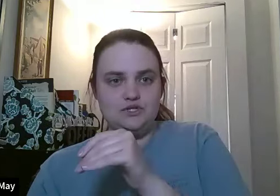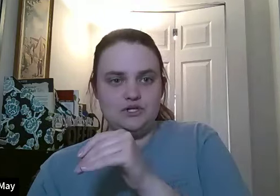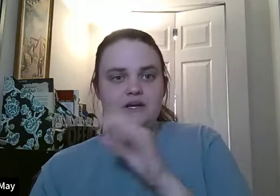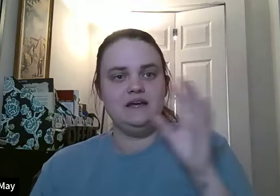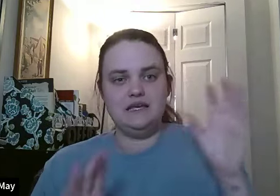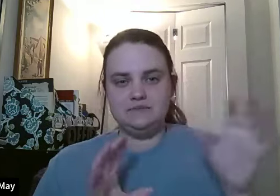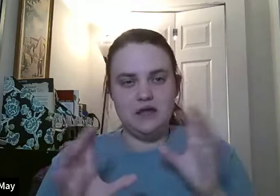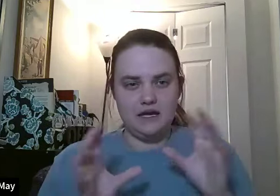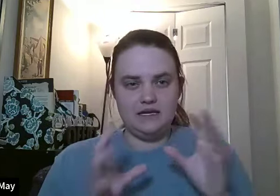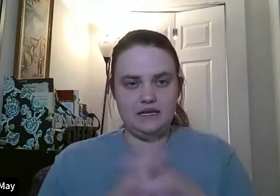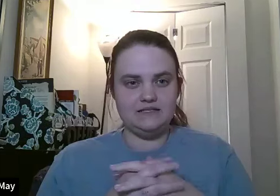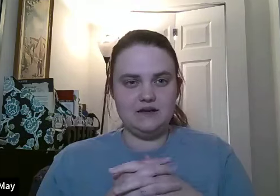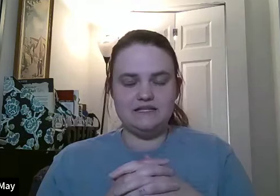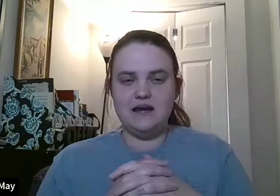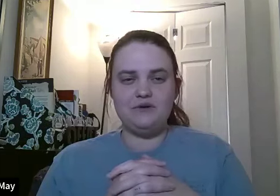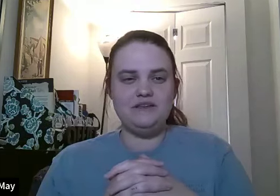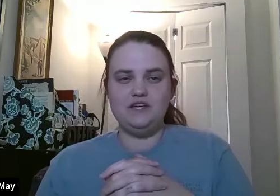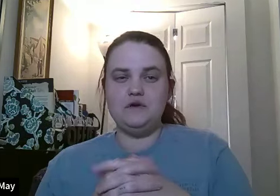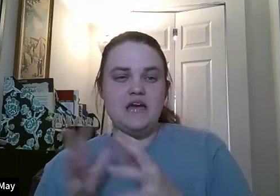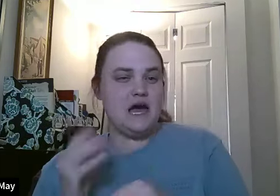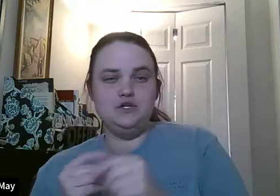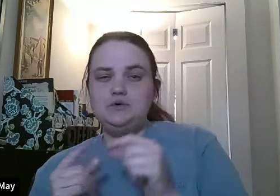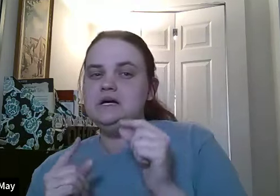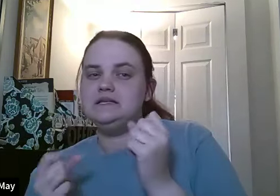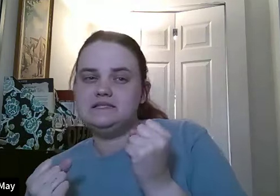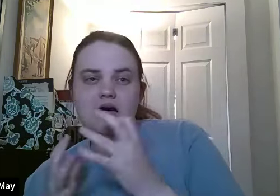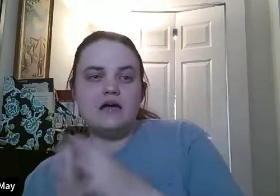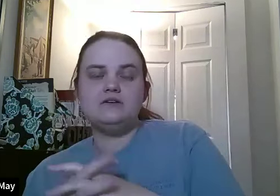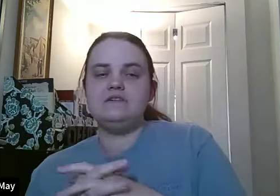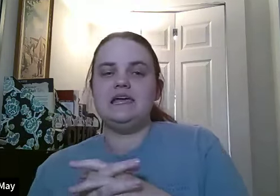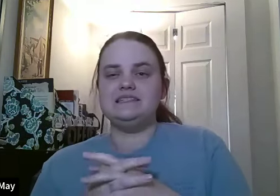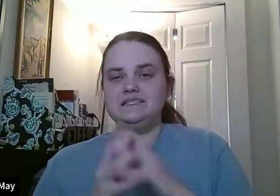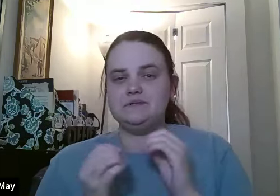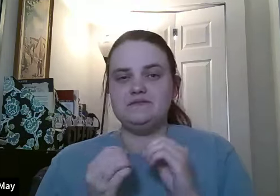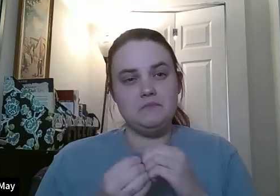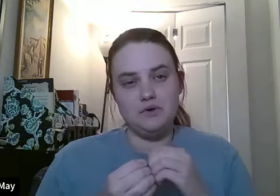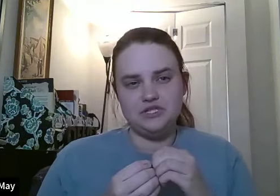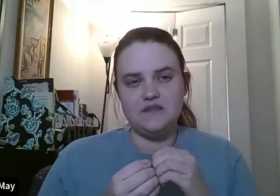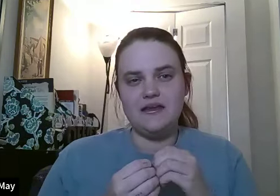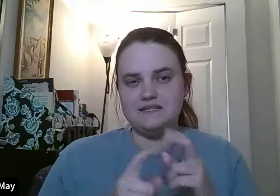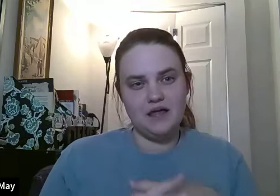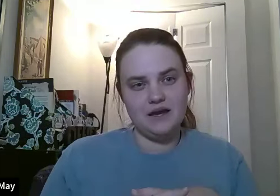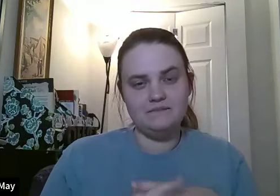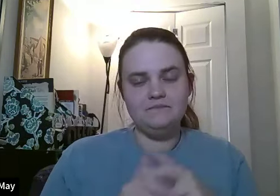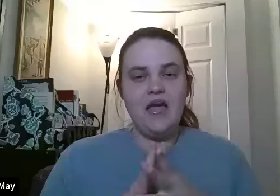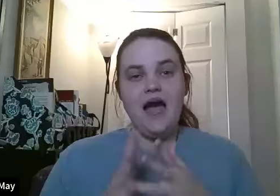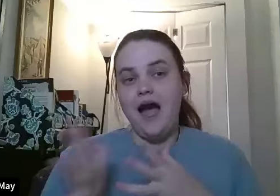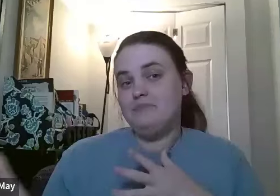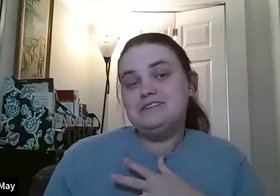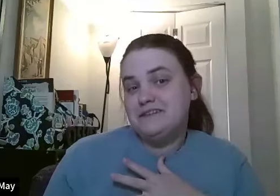future is applied in ASL. It's not really like you have to add a new sign or anything. It's a specific motion that is applied. I personally think